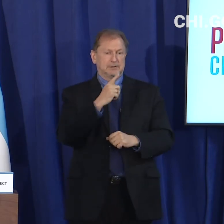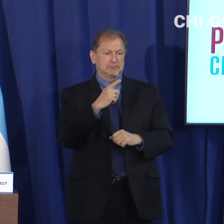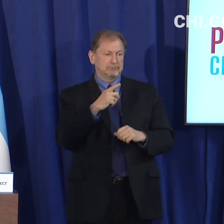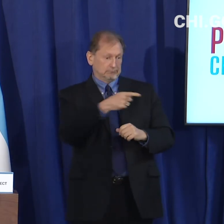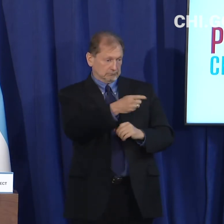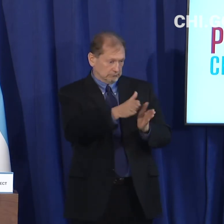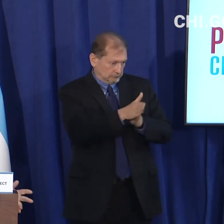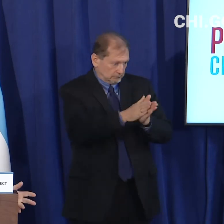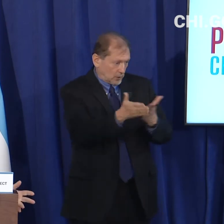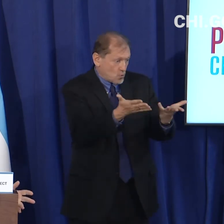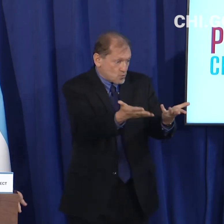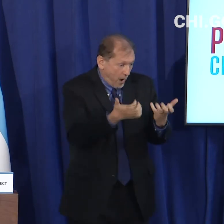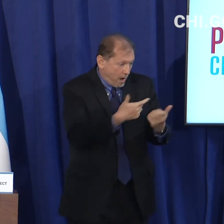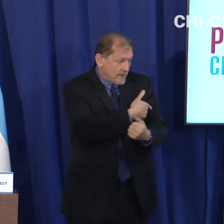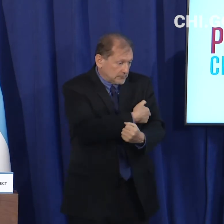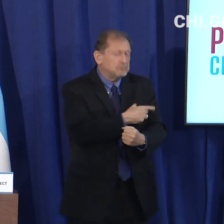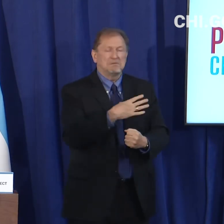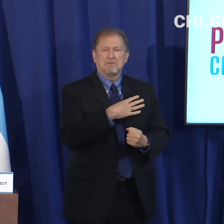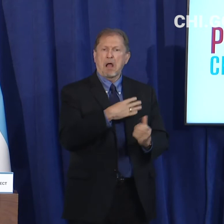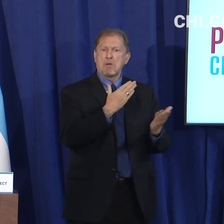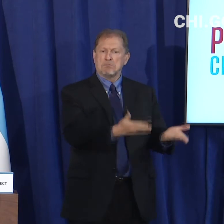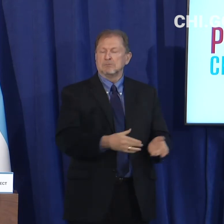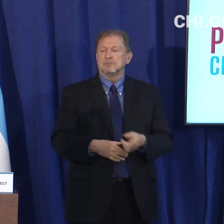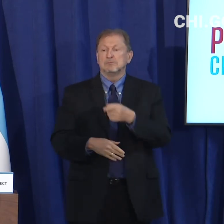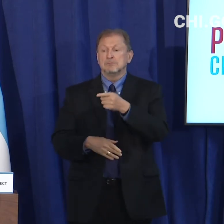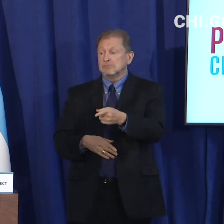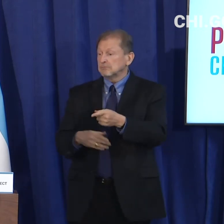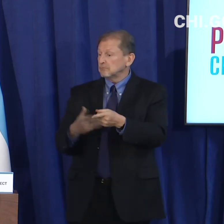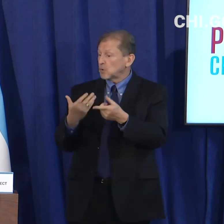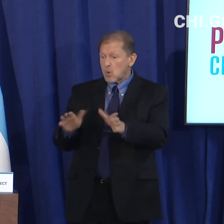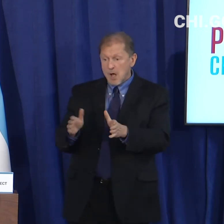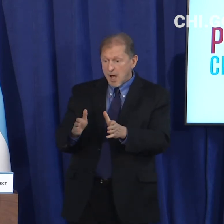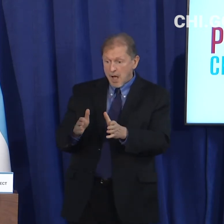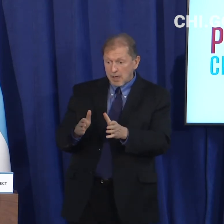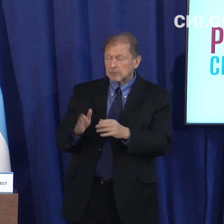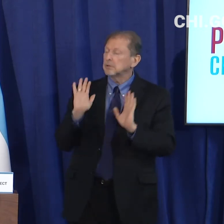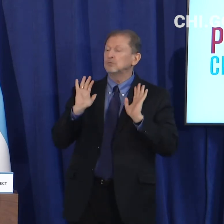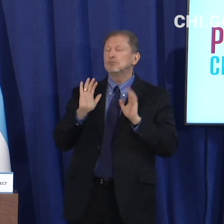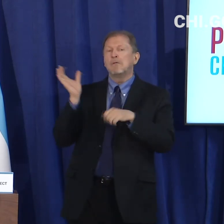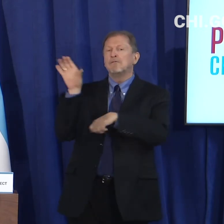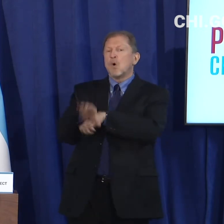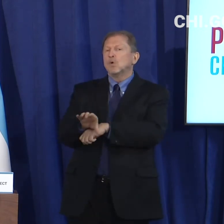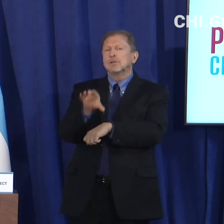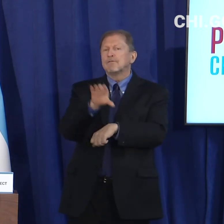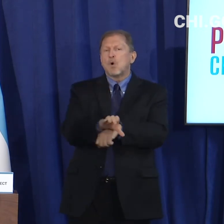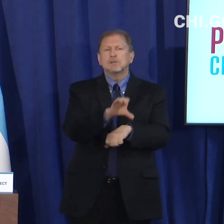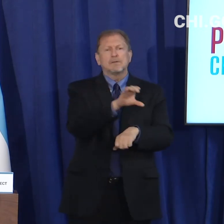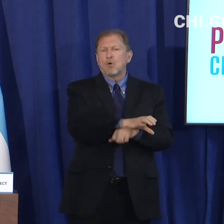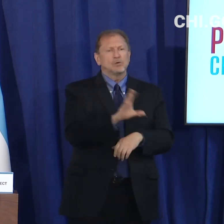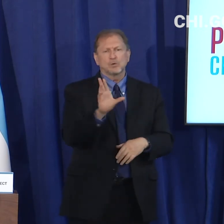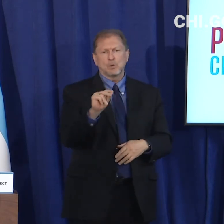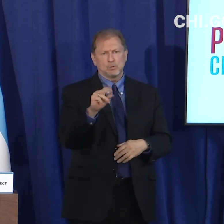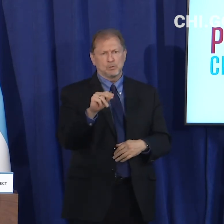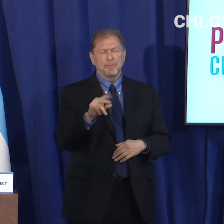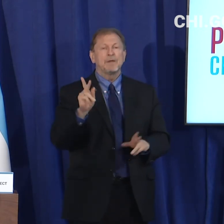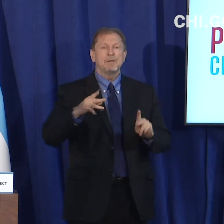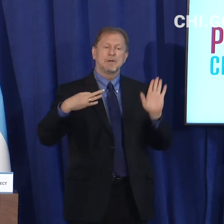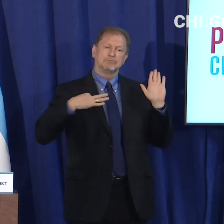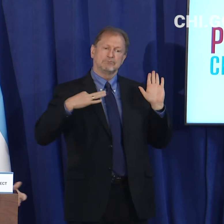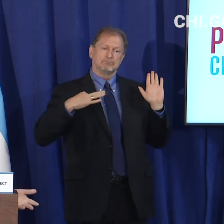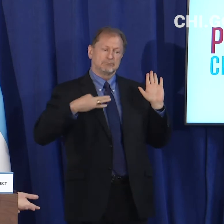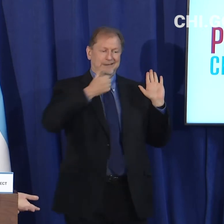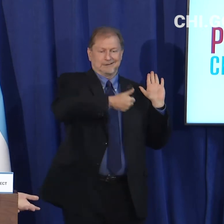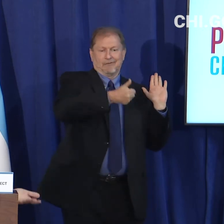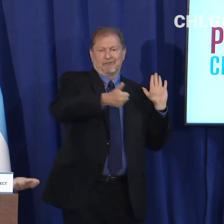vaccine becomes available, decisions that are made in that regard. But this is absolutely people electing to take the vaccine at this point.